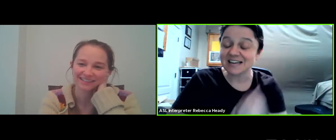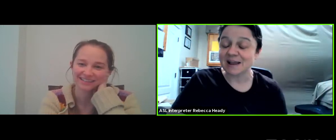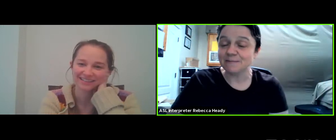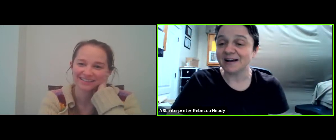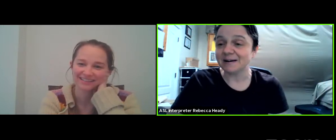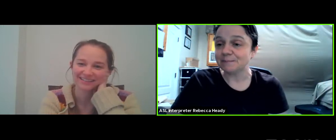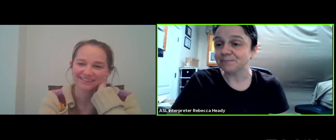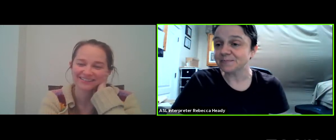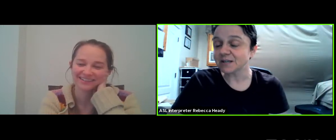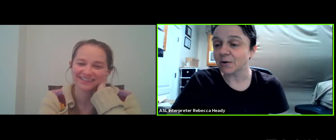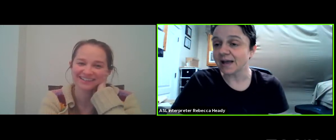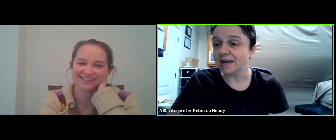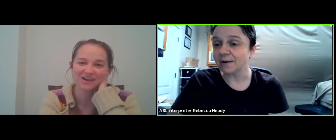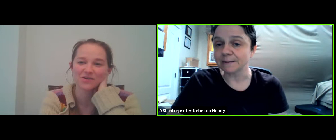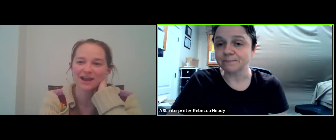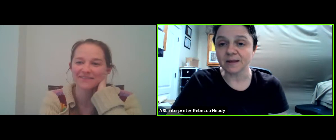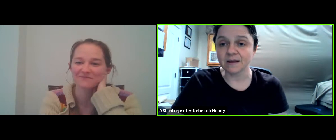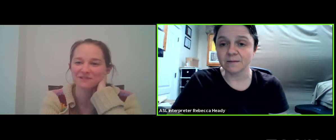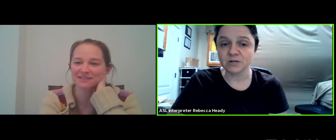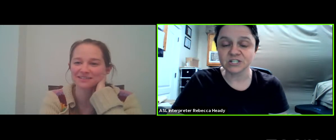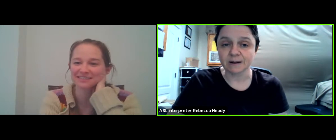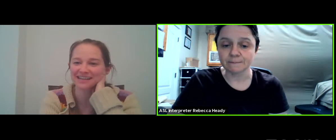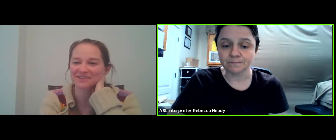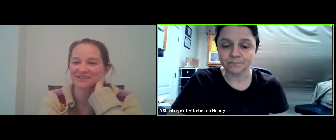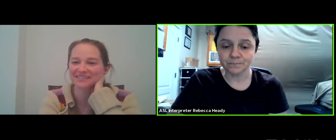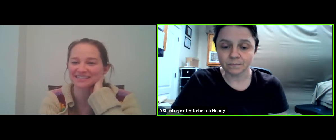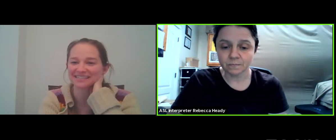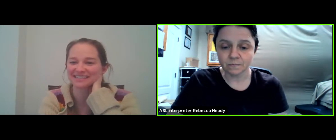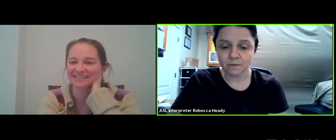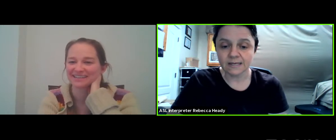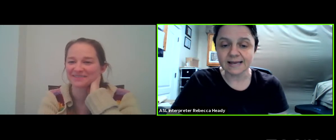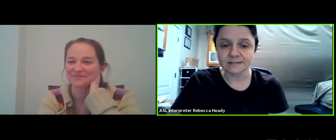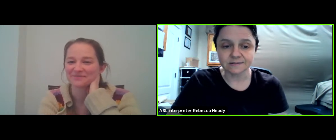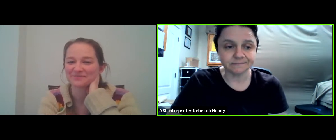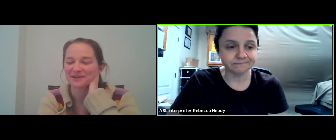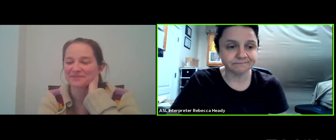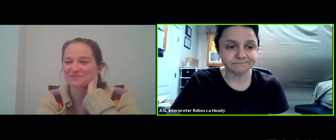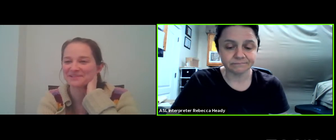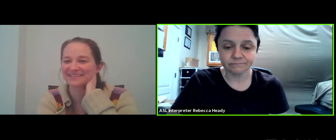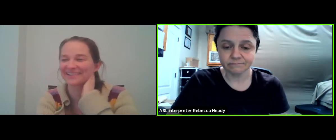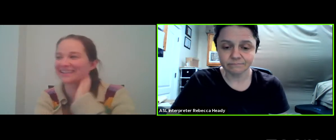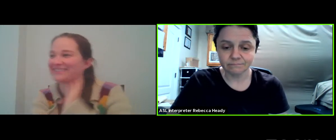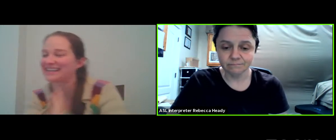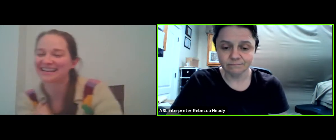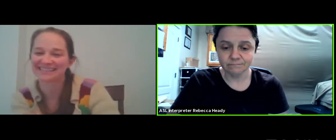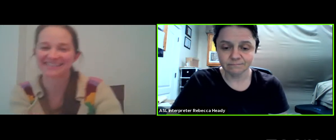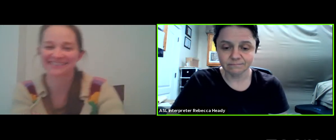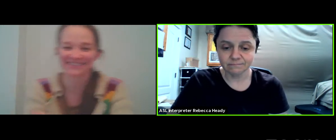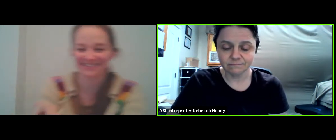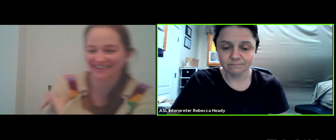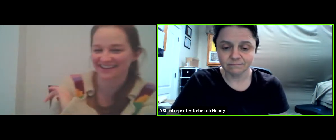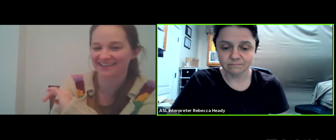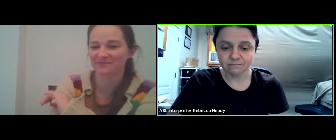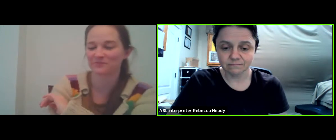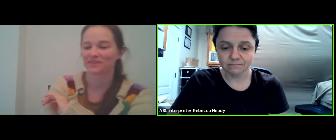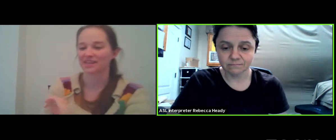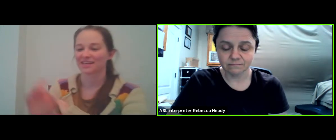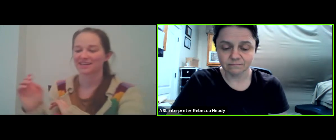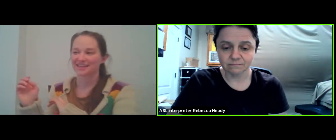losing track of time. No worries. Anyway. Oh, I have one sign question. Yes. My mom was wanting me to ask you real